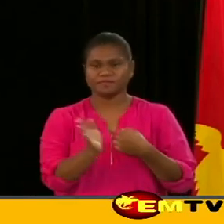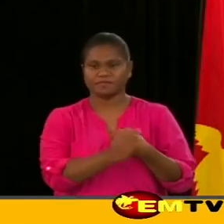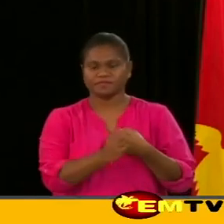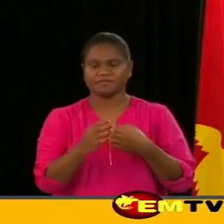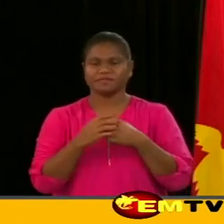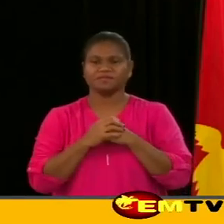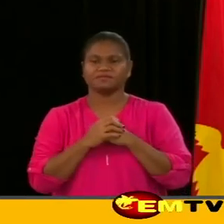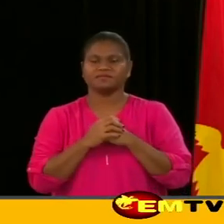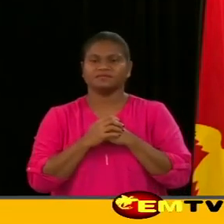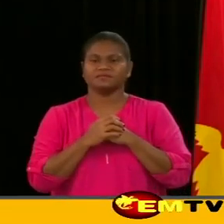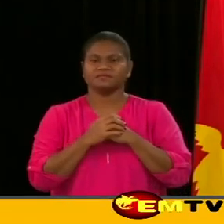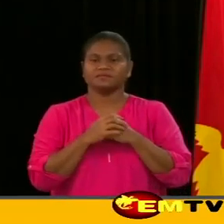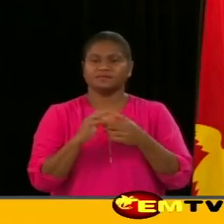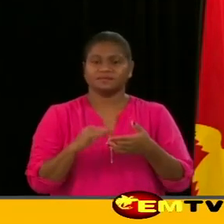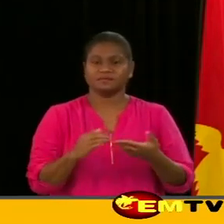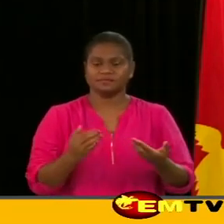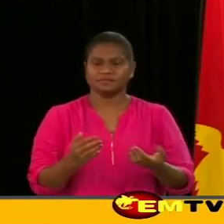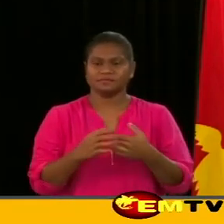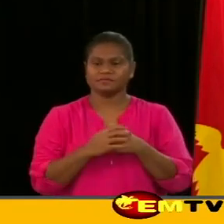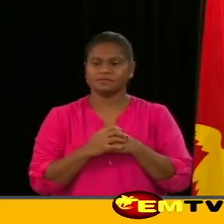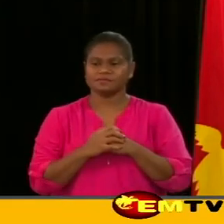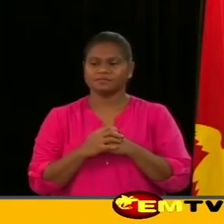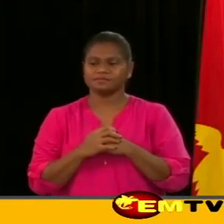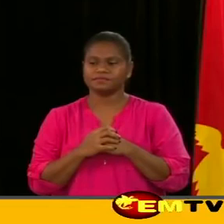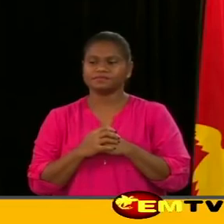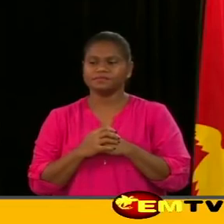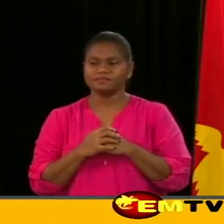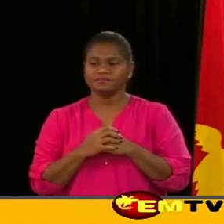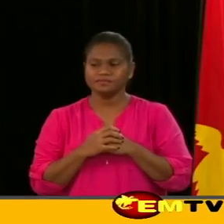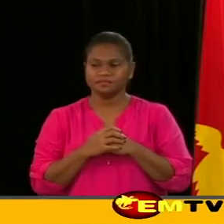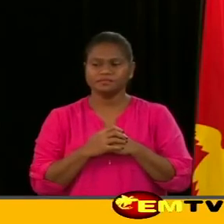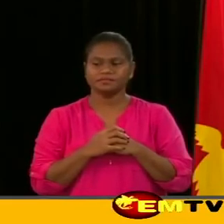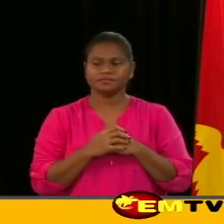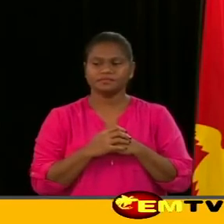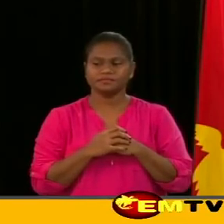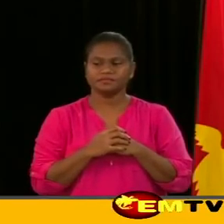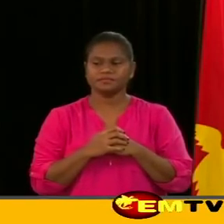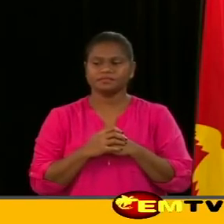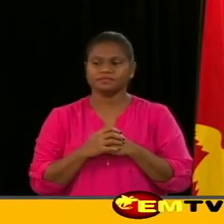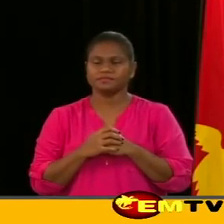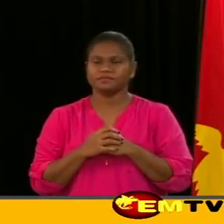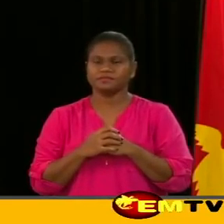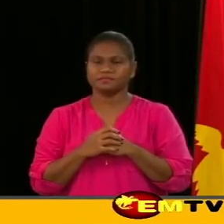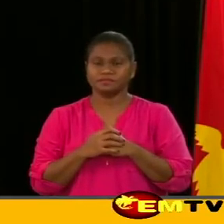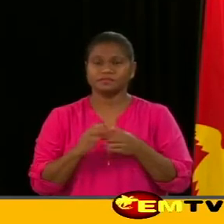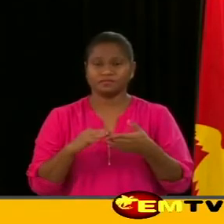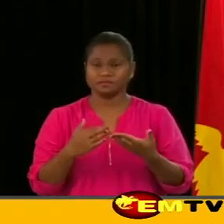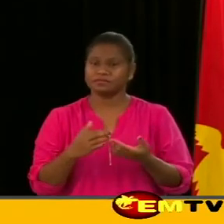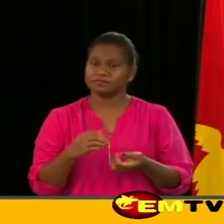and they will, you know, and that is something where, you know, we will gladly